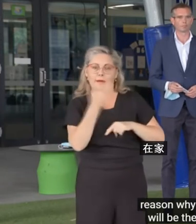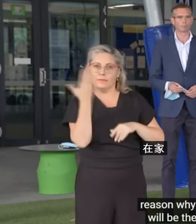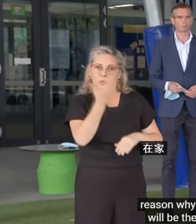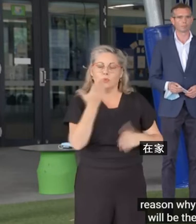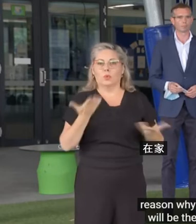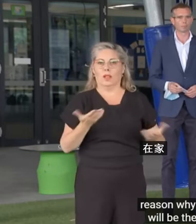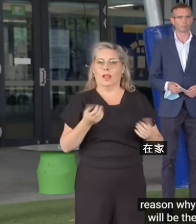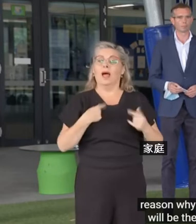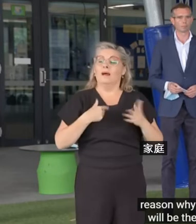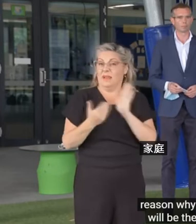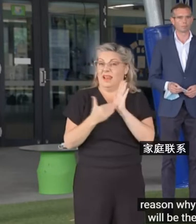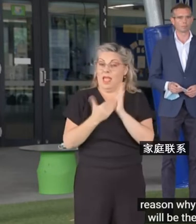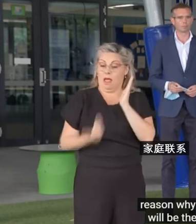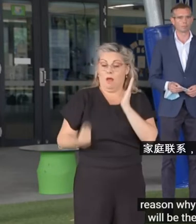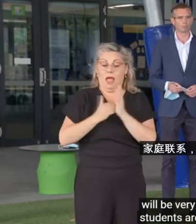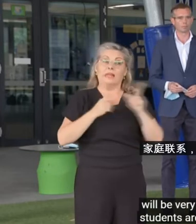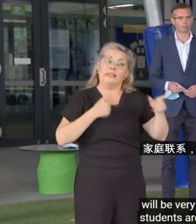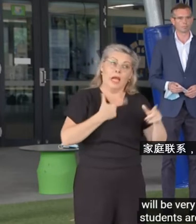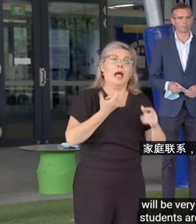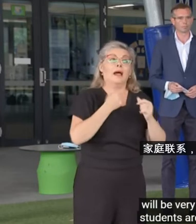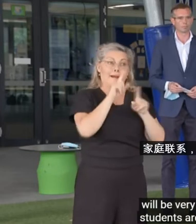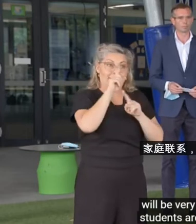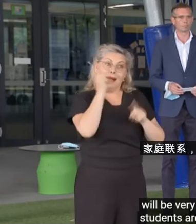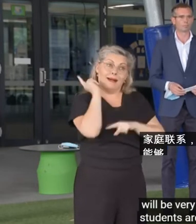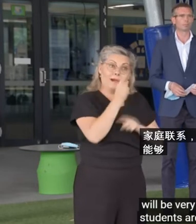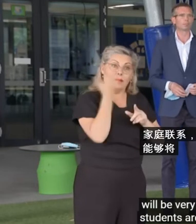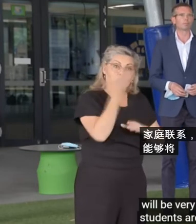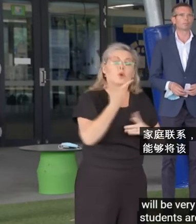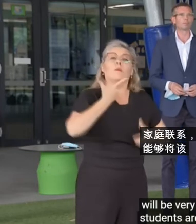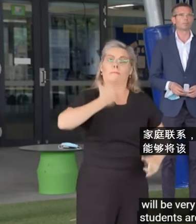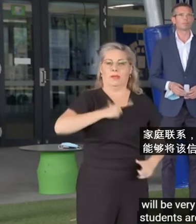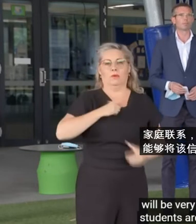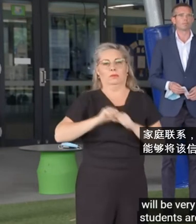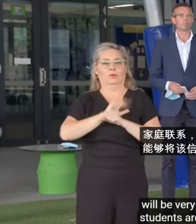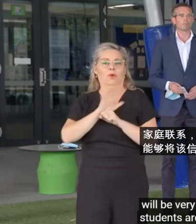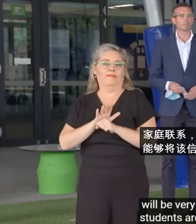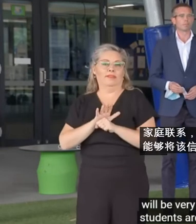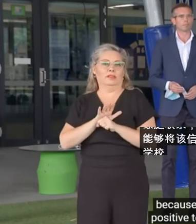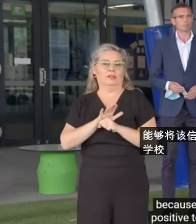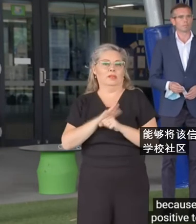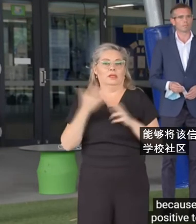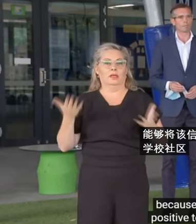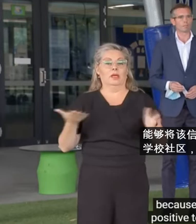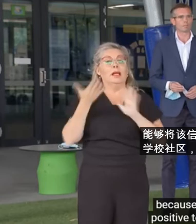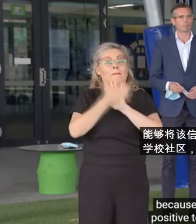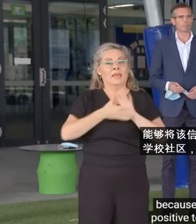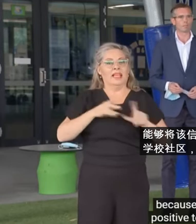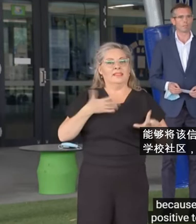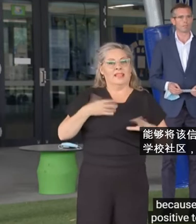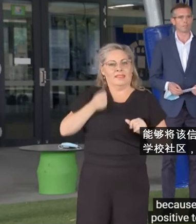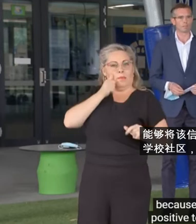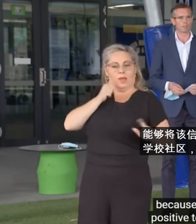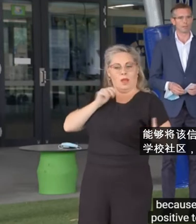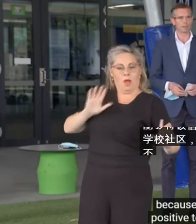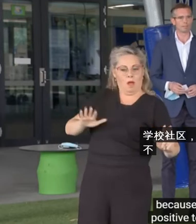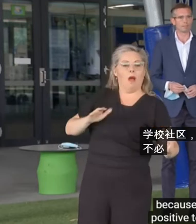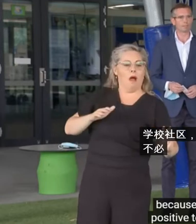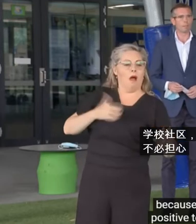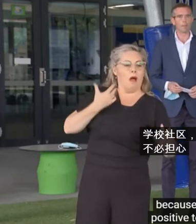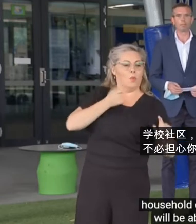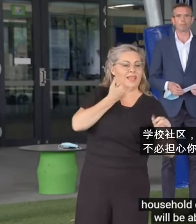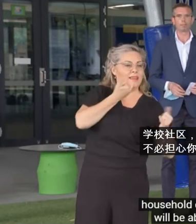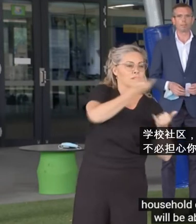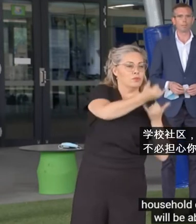tested positive to COVID or they are a household contact, and then we will be able to provide that information out to school communities. So parents don't need